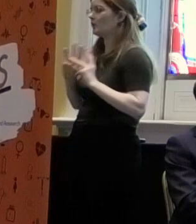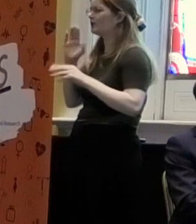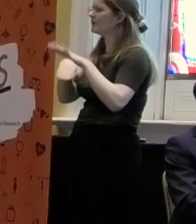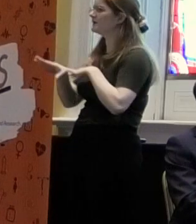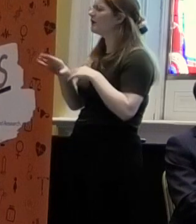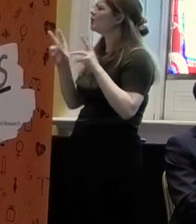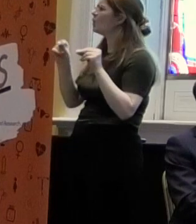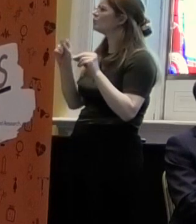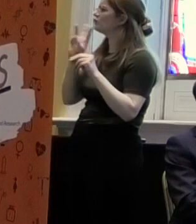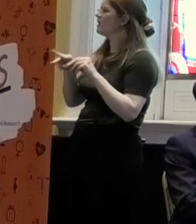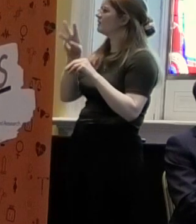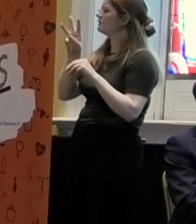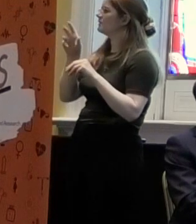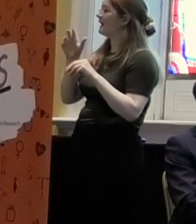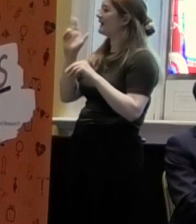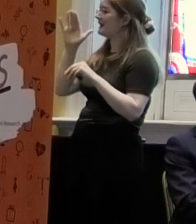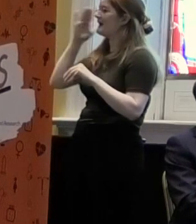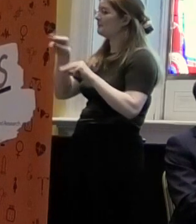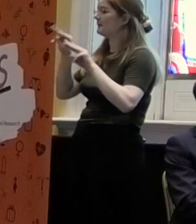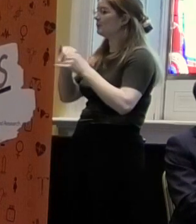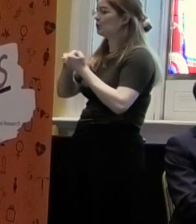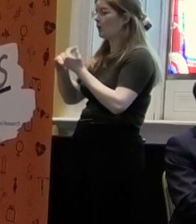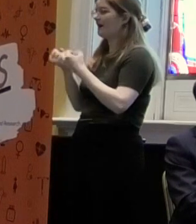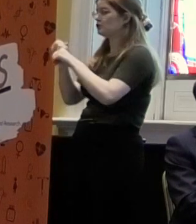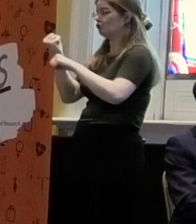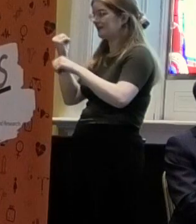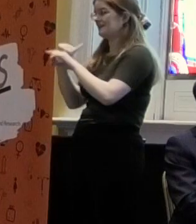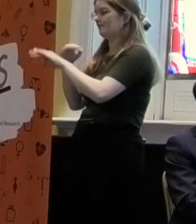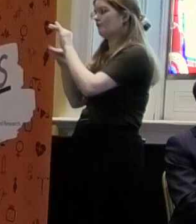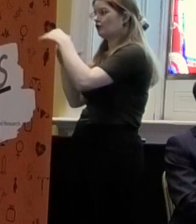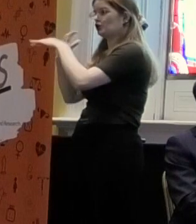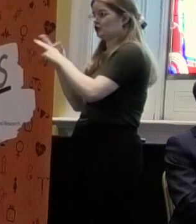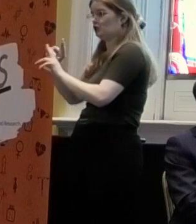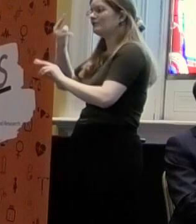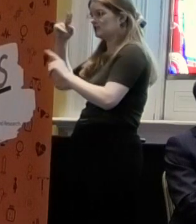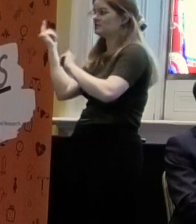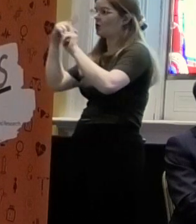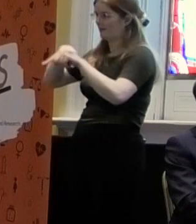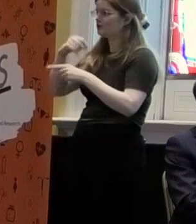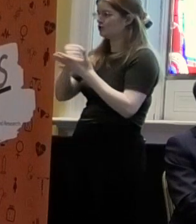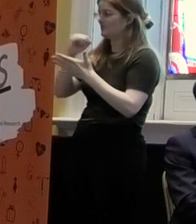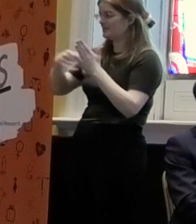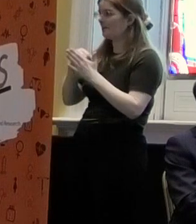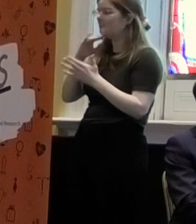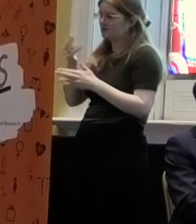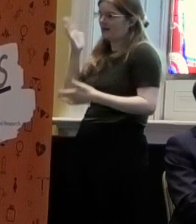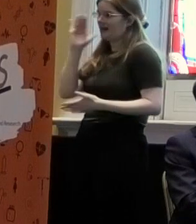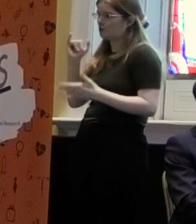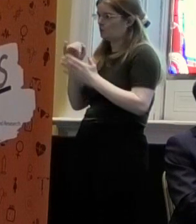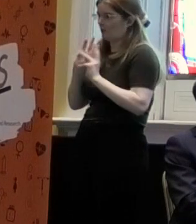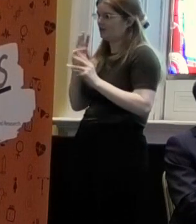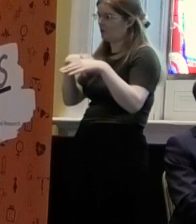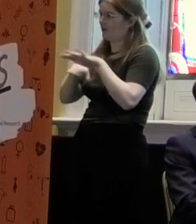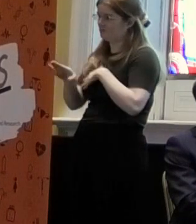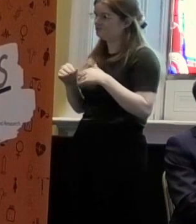can choose to allow people with a degree from a foreign university to sit their exam. So which then allows women in. So they don't specifically say it's